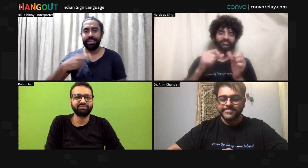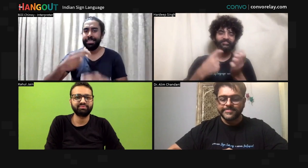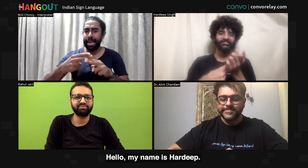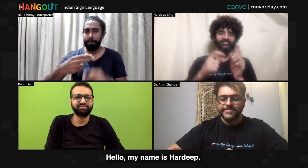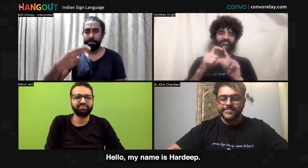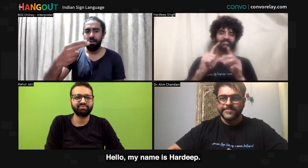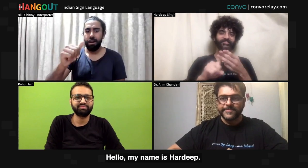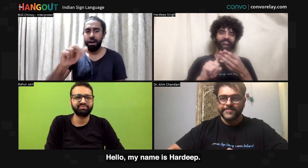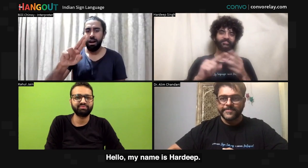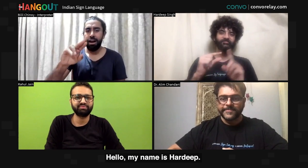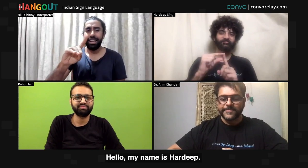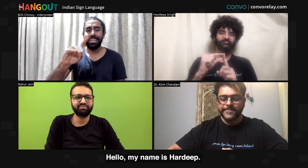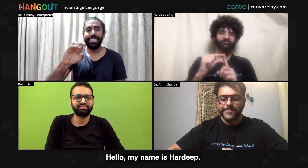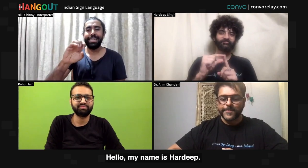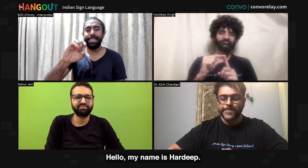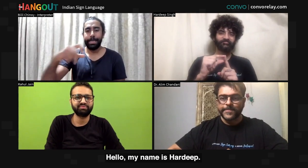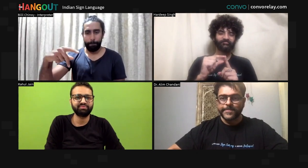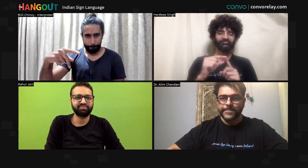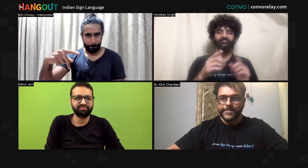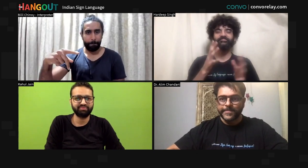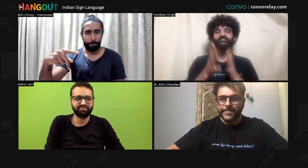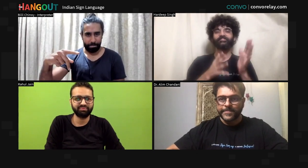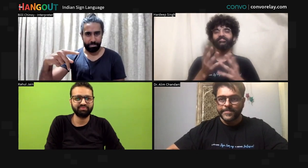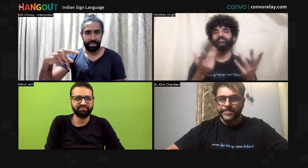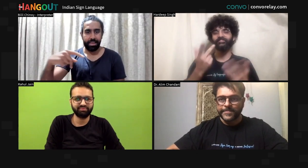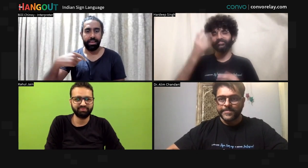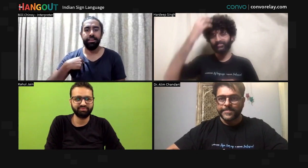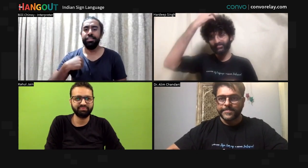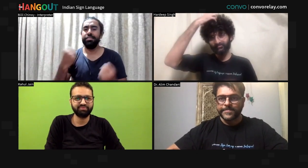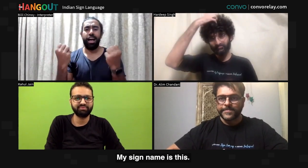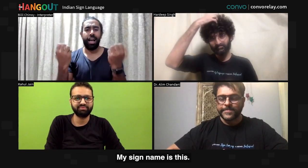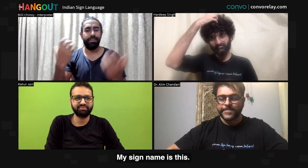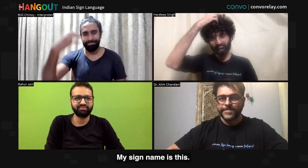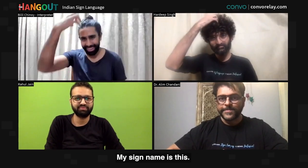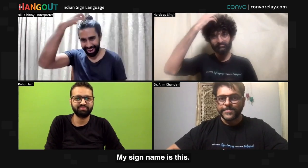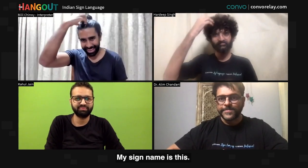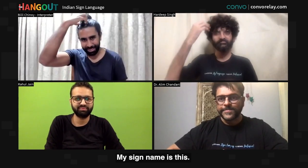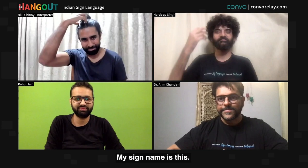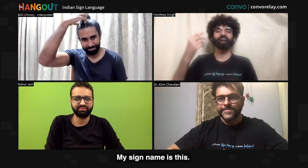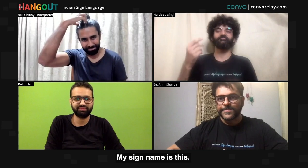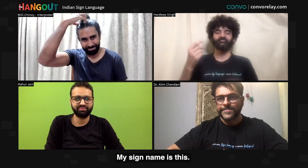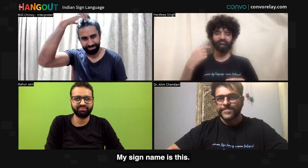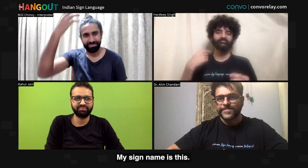Hello. It's Hardeep. What's my name? What's this?